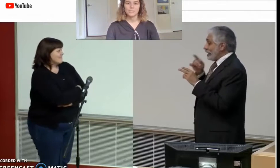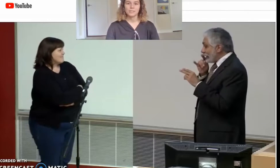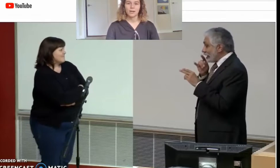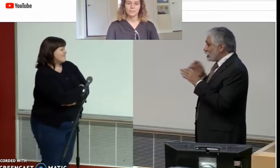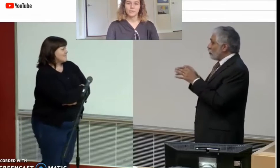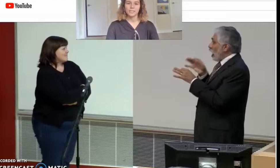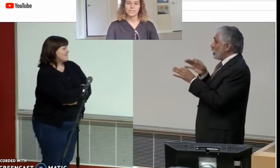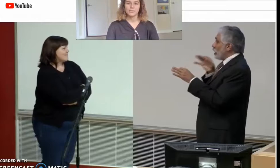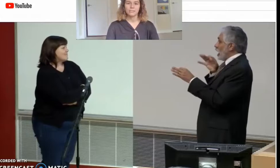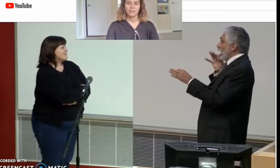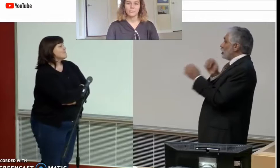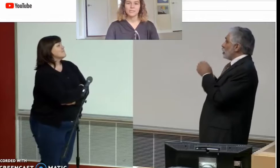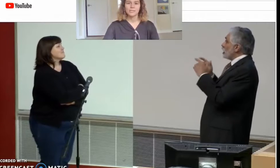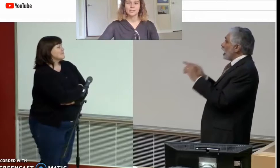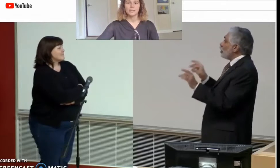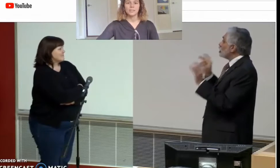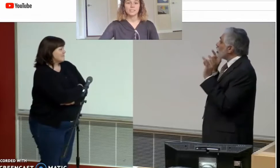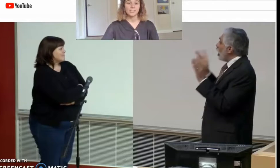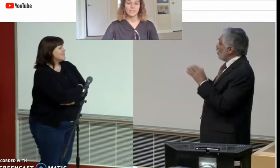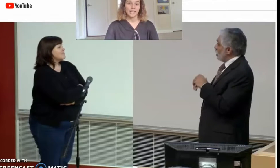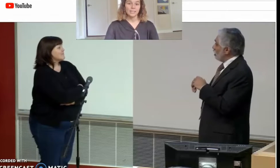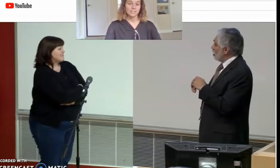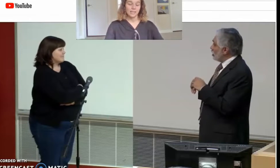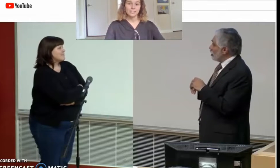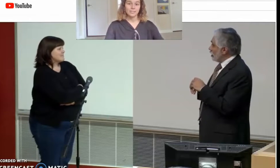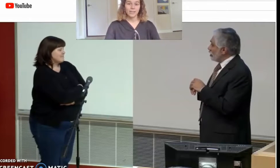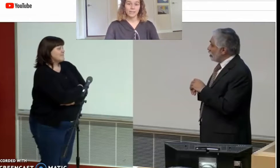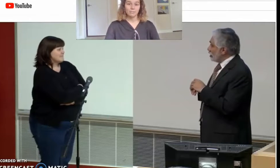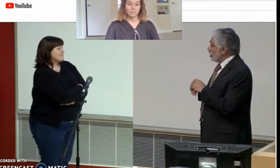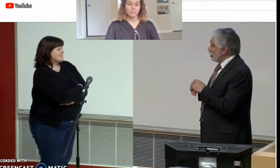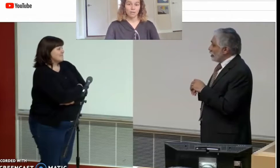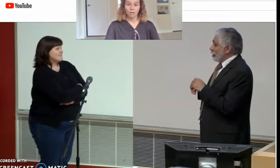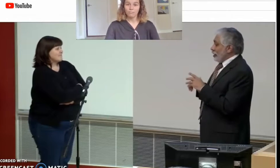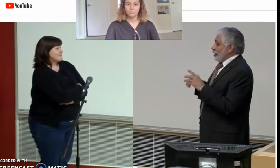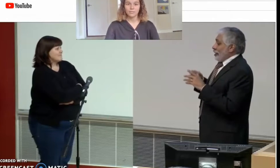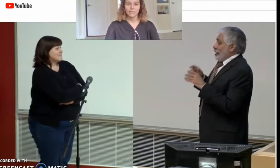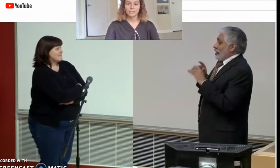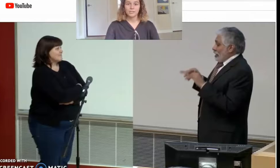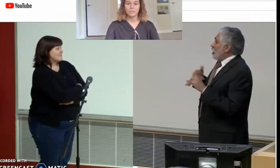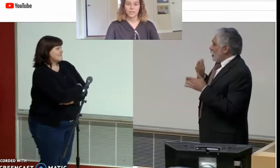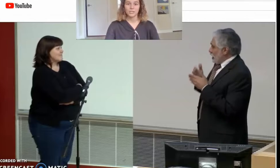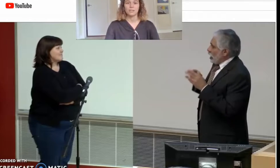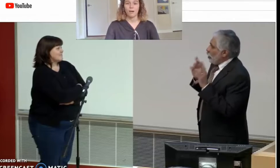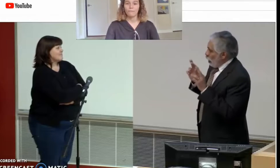There's confidence, there's development, there's delay, there's language delay, which is awful. Language deprivation is